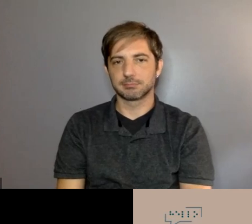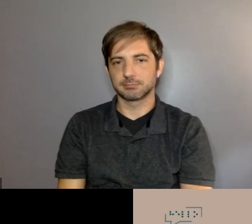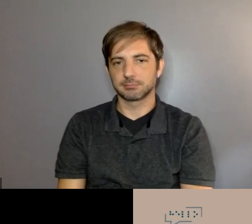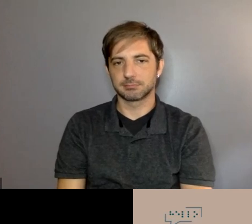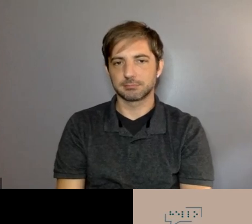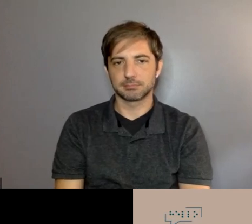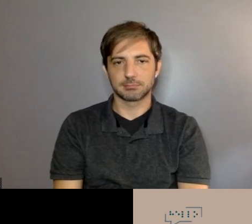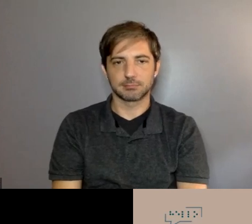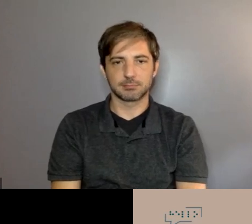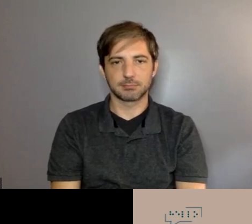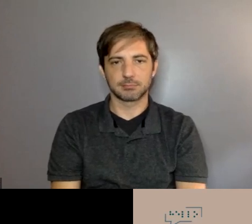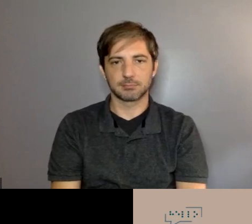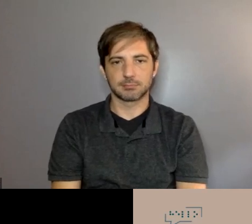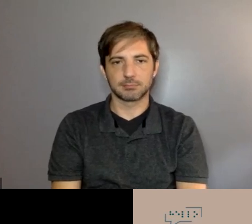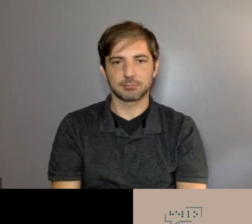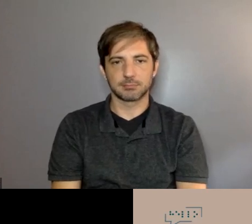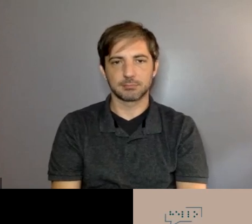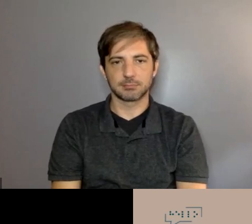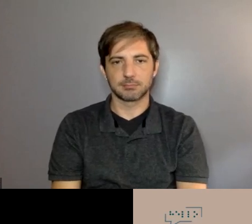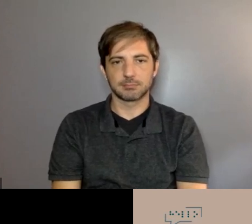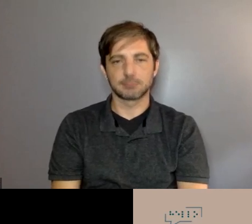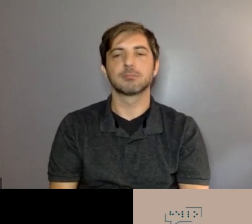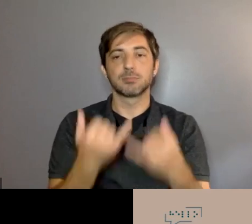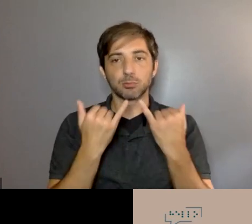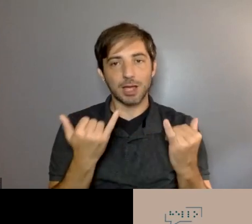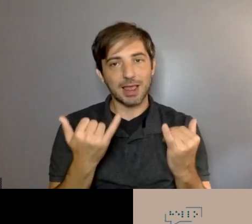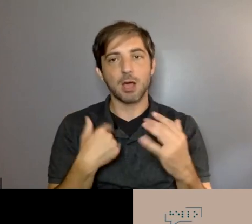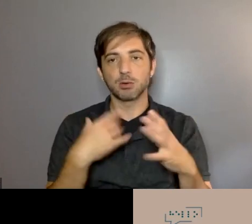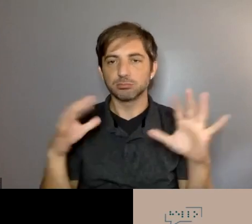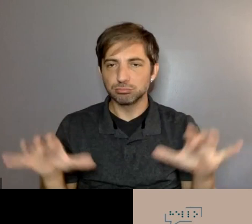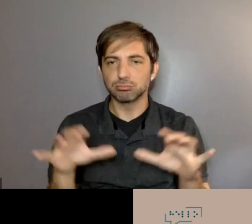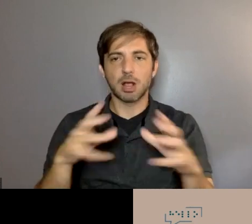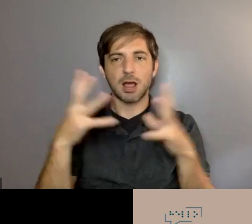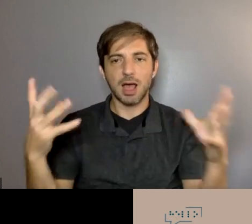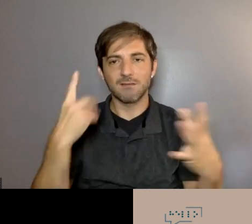I mean, right now we're doing a lot for the American Rescue Plan grants, but